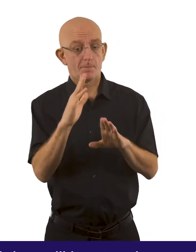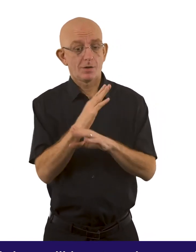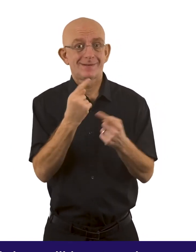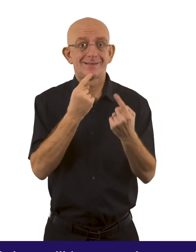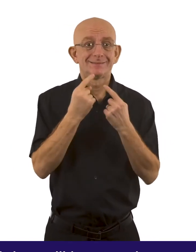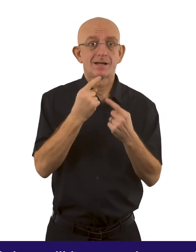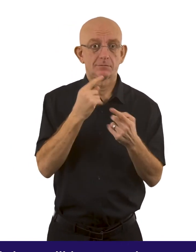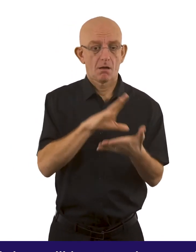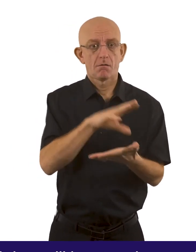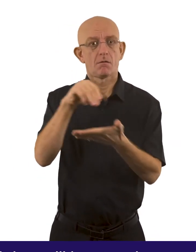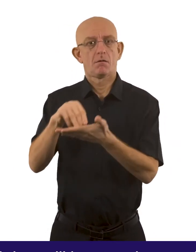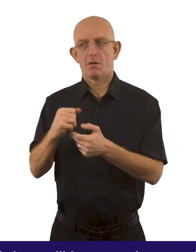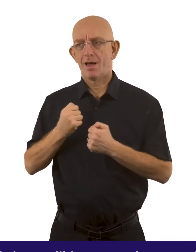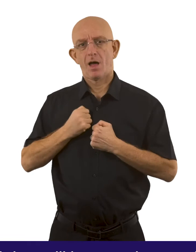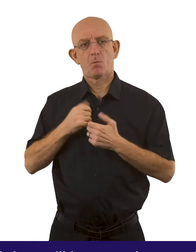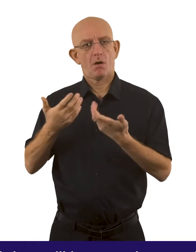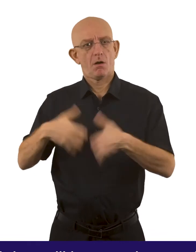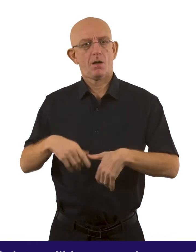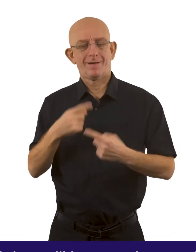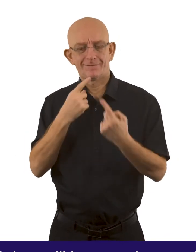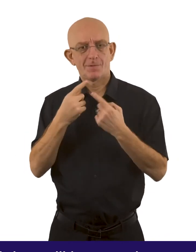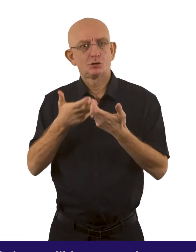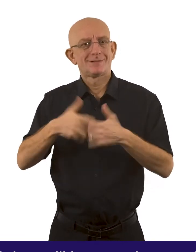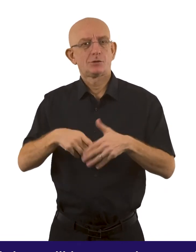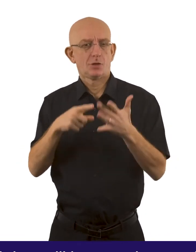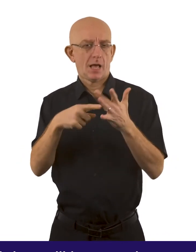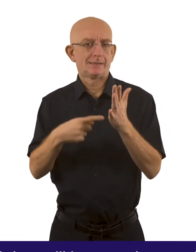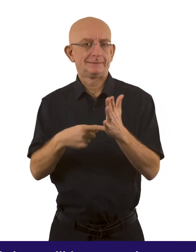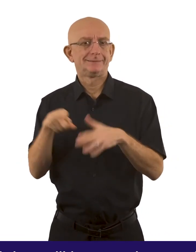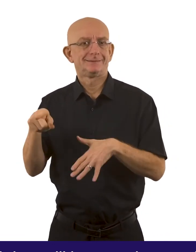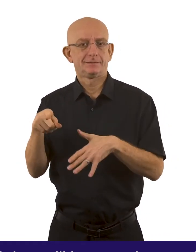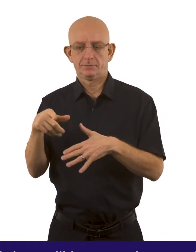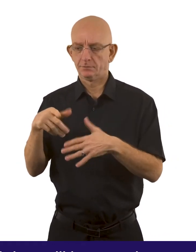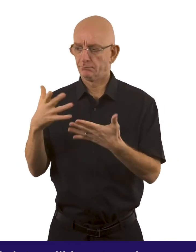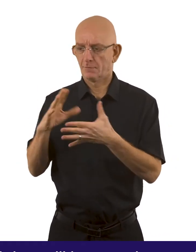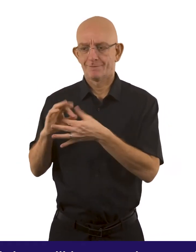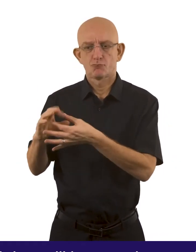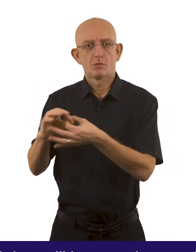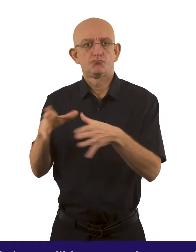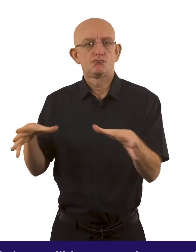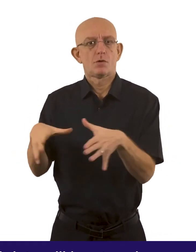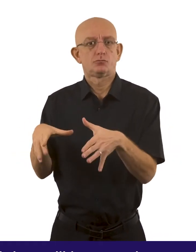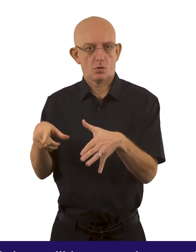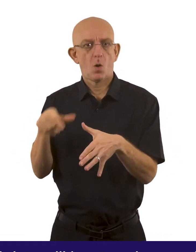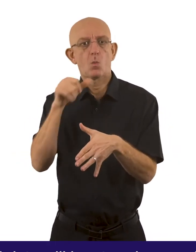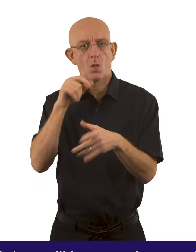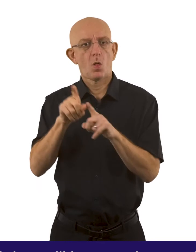As your personal data will be stored on our IT infrastructure, it will also be shared with our data processors who